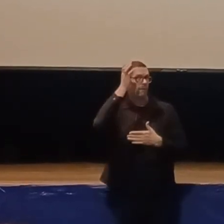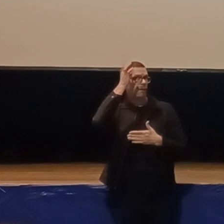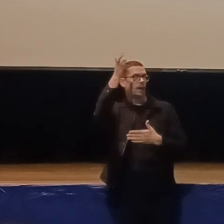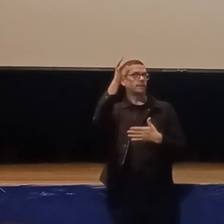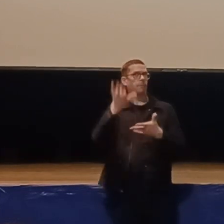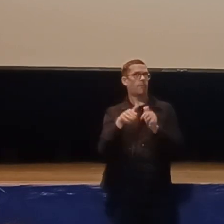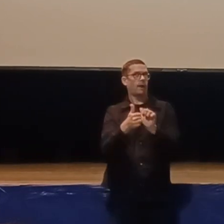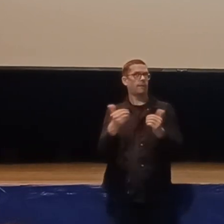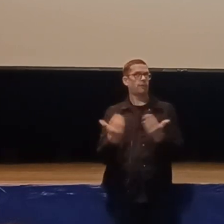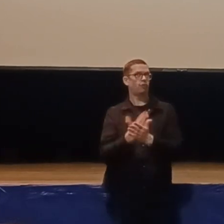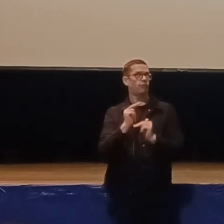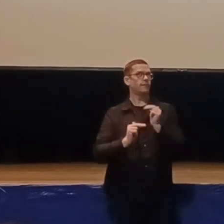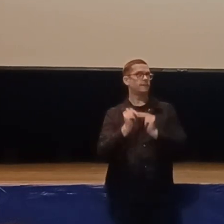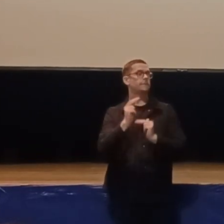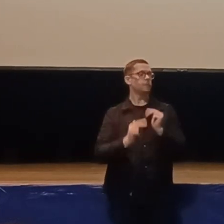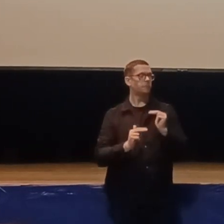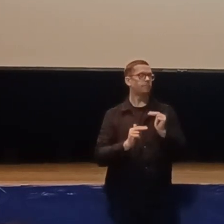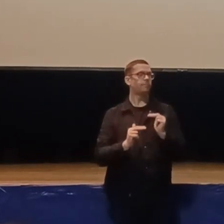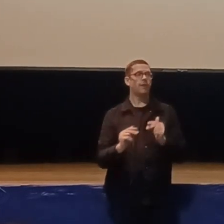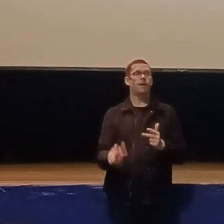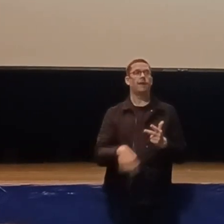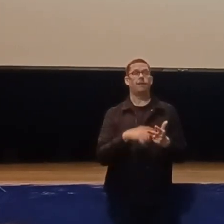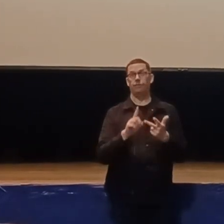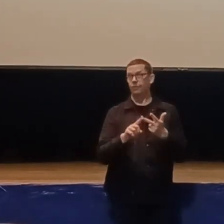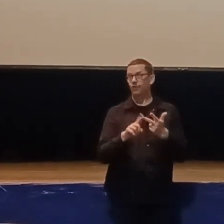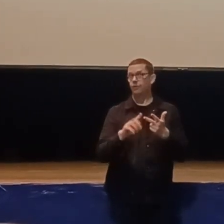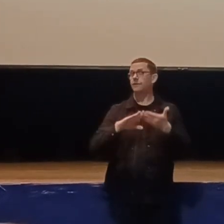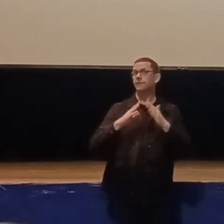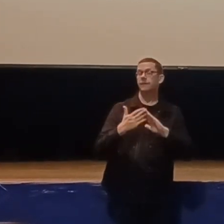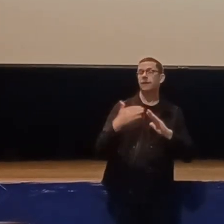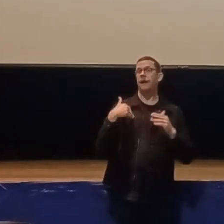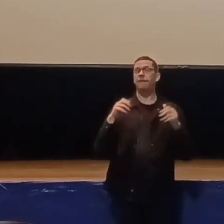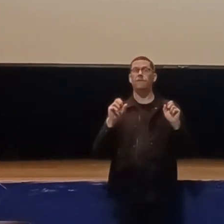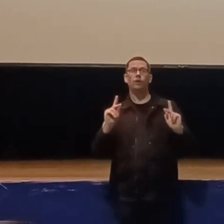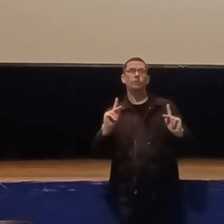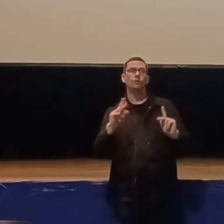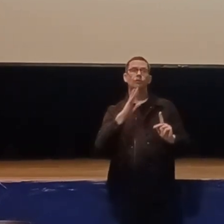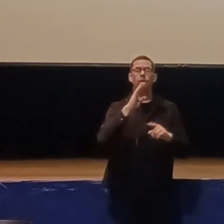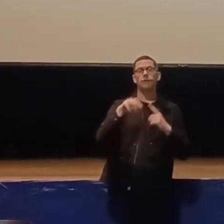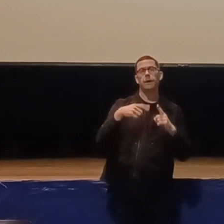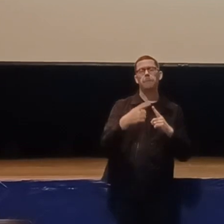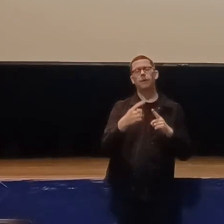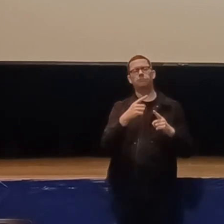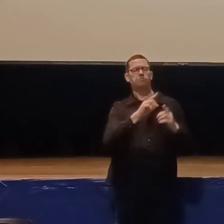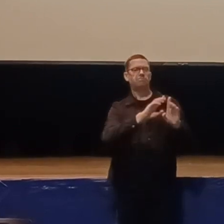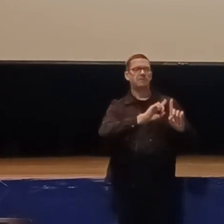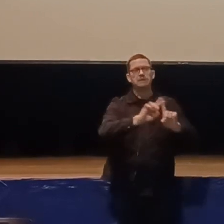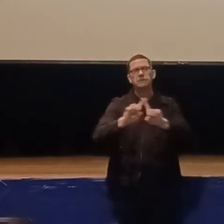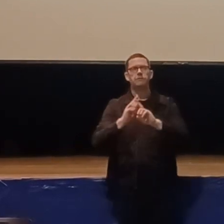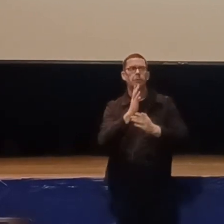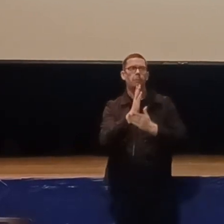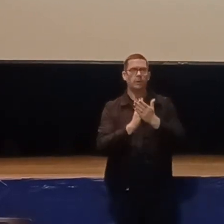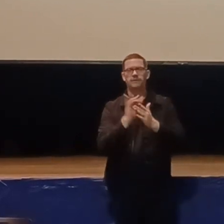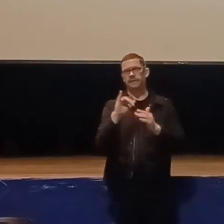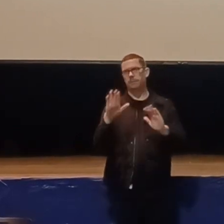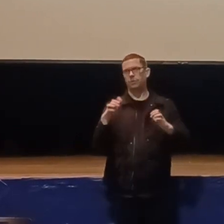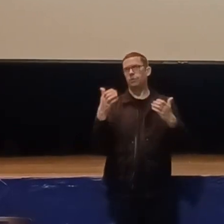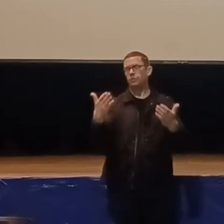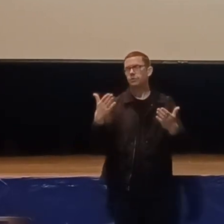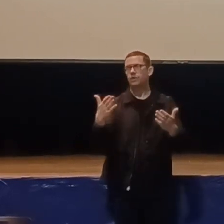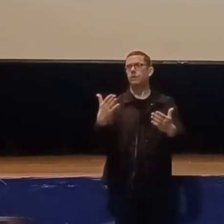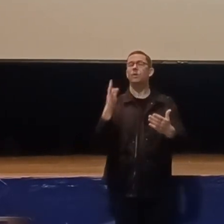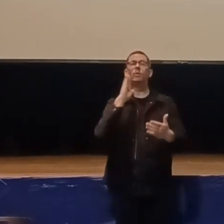facility. And then the city will have an opportunity to talk through some of the city components of that proposal. And then we'll wrap up